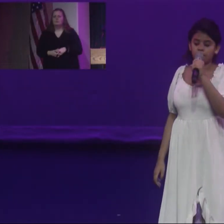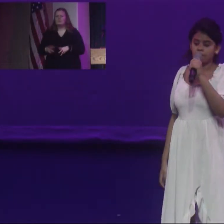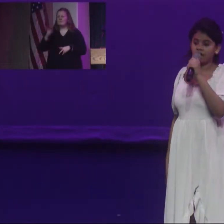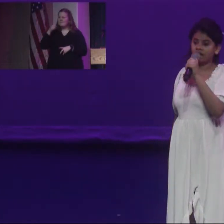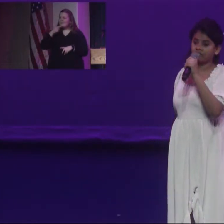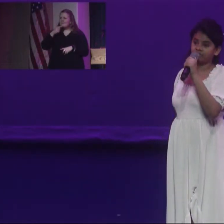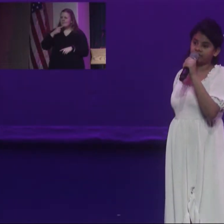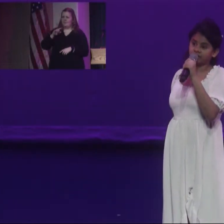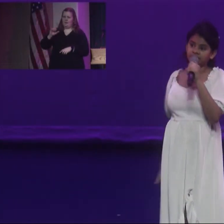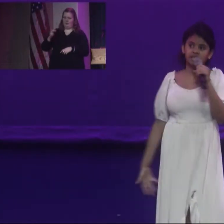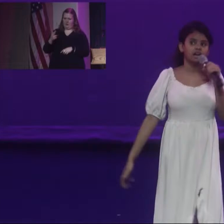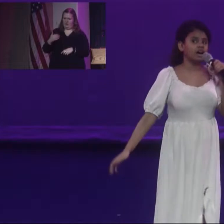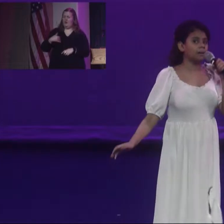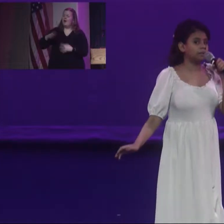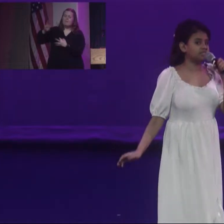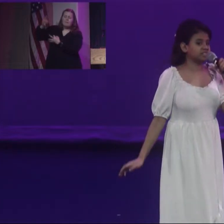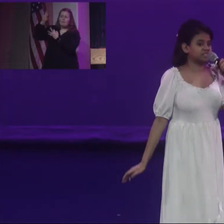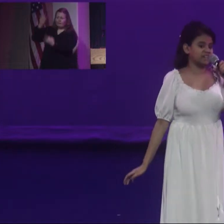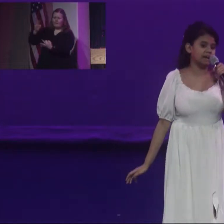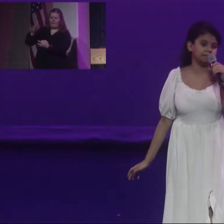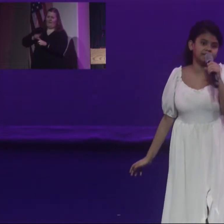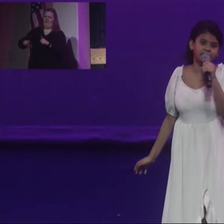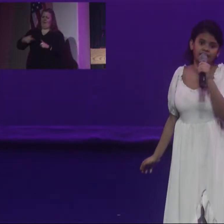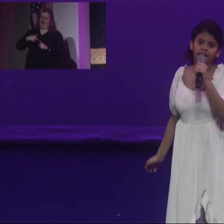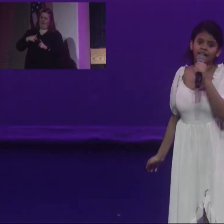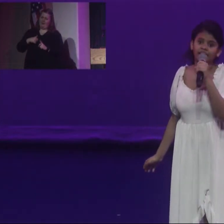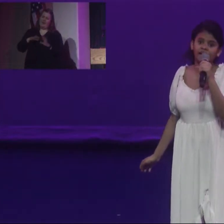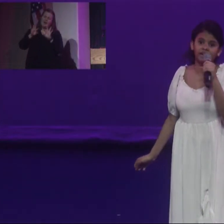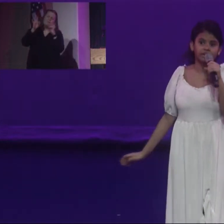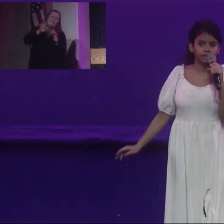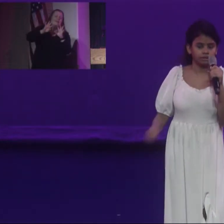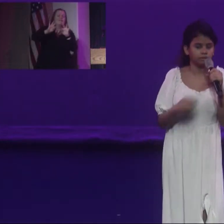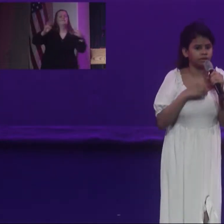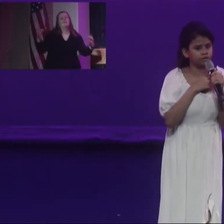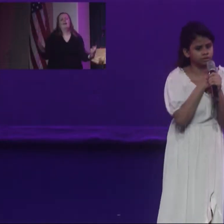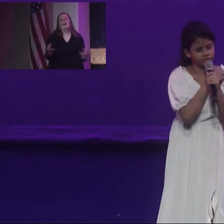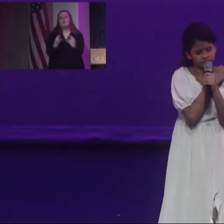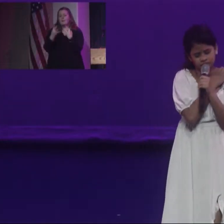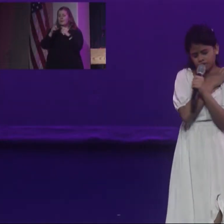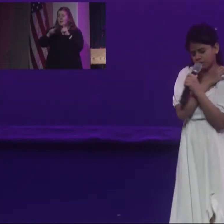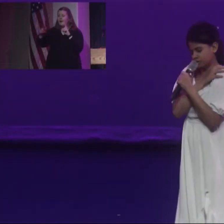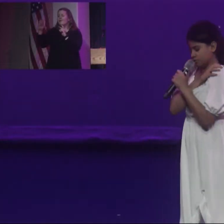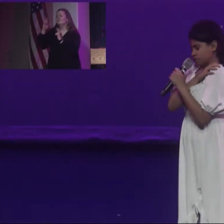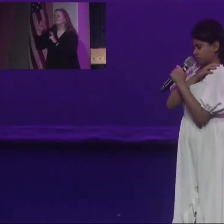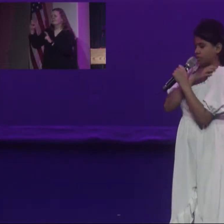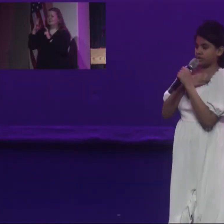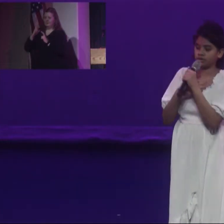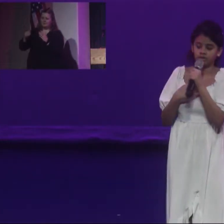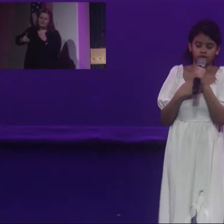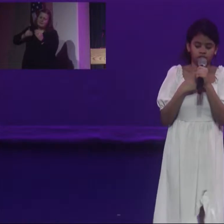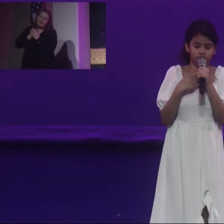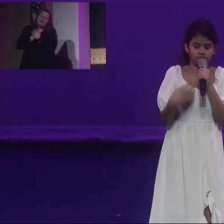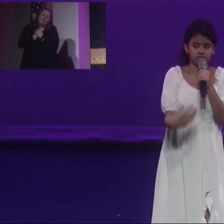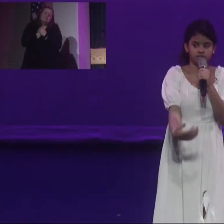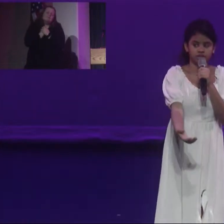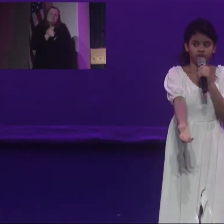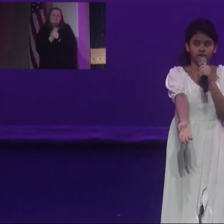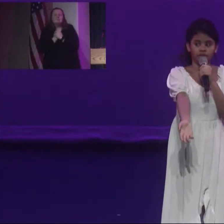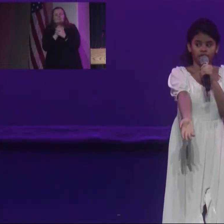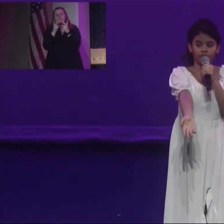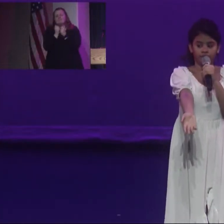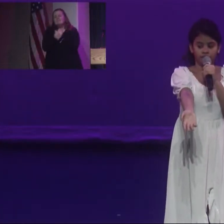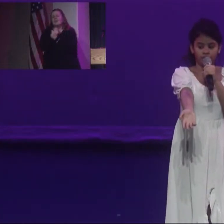Say we're perfect, a perfect family. You hold us close for the world to